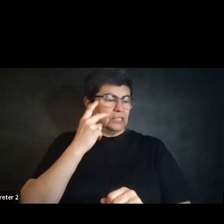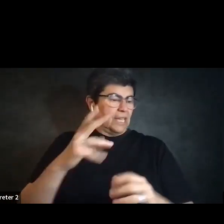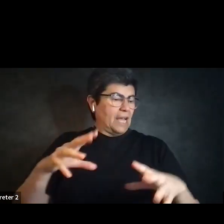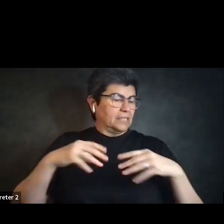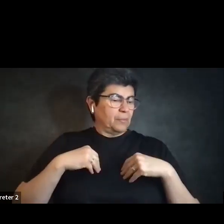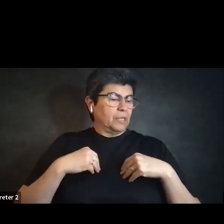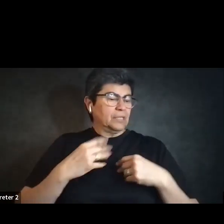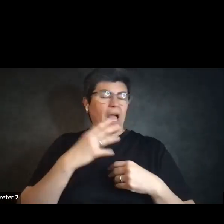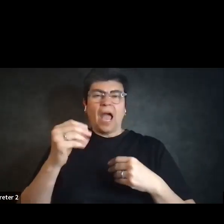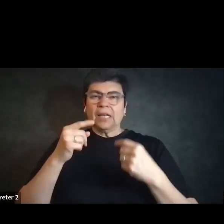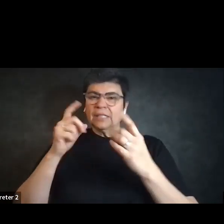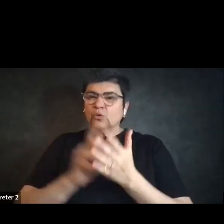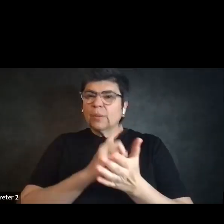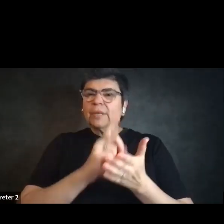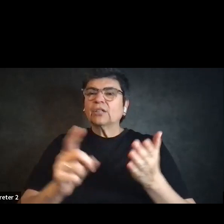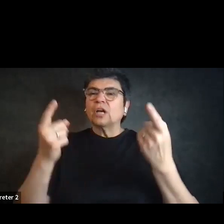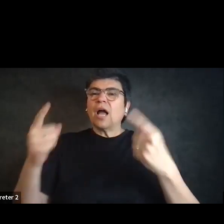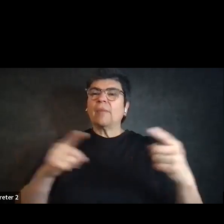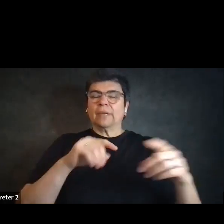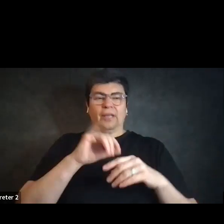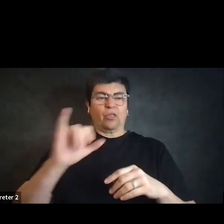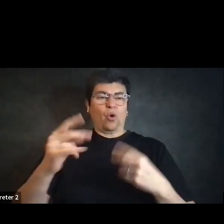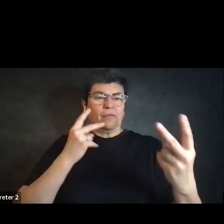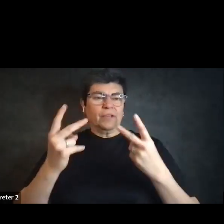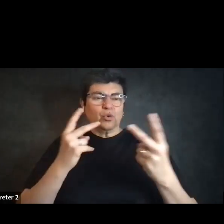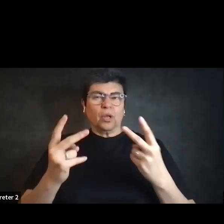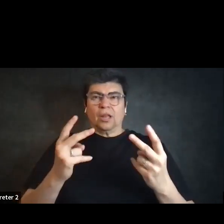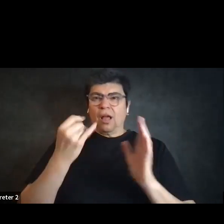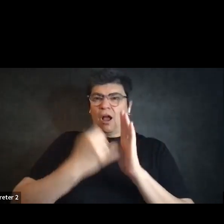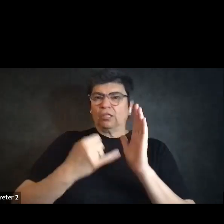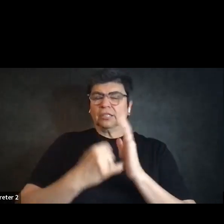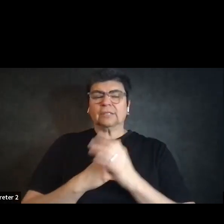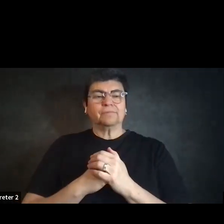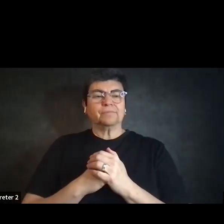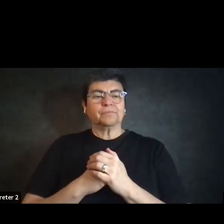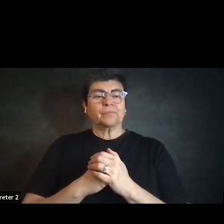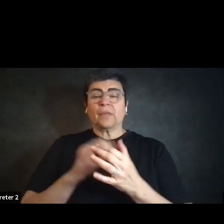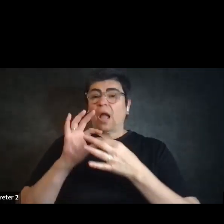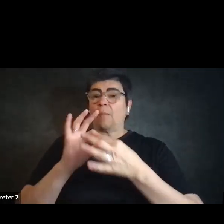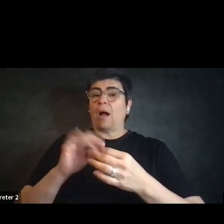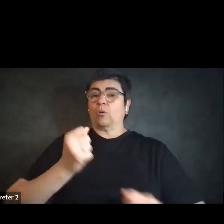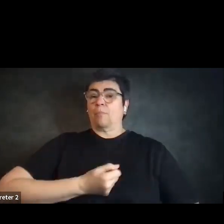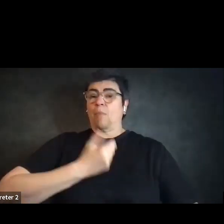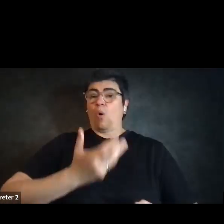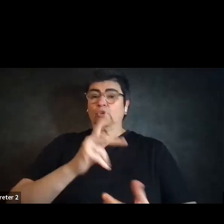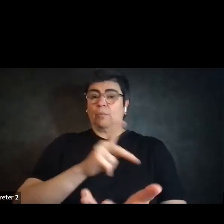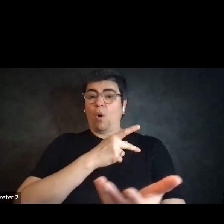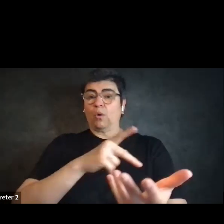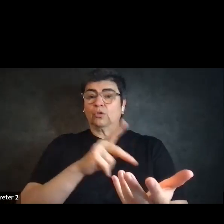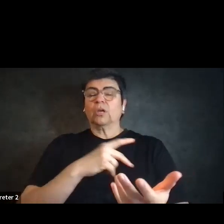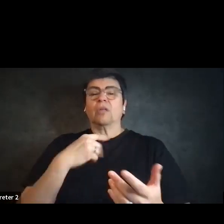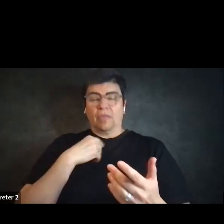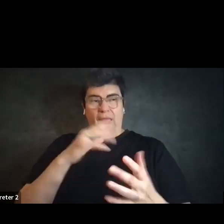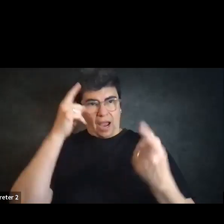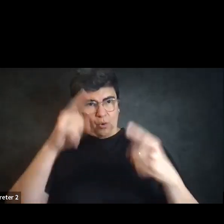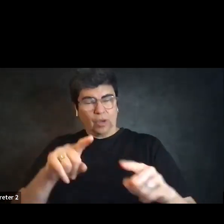and the discrimination happening in those visual arts. Regarding poetry, they agreed that through